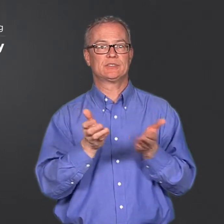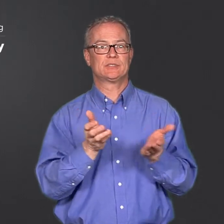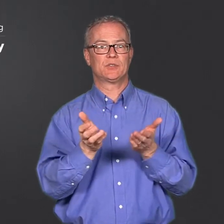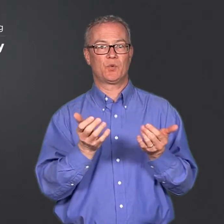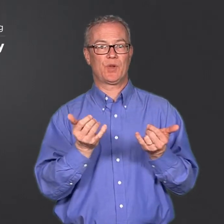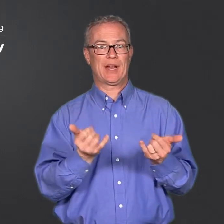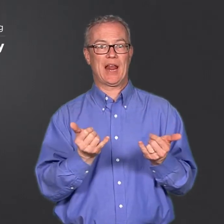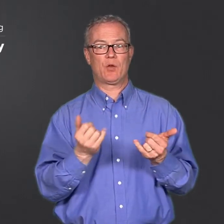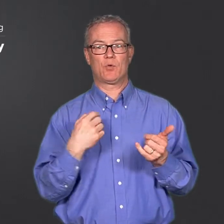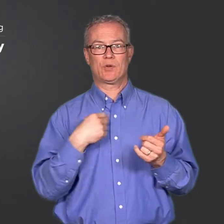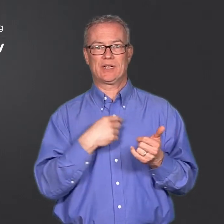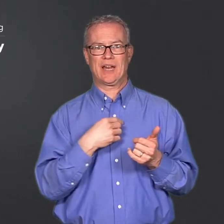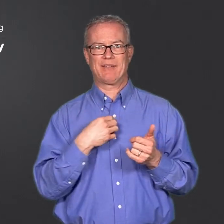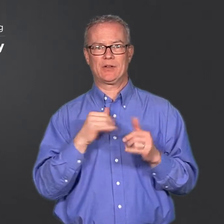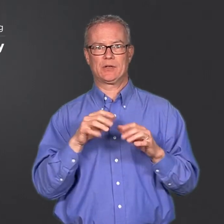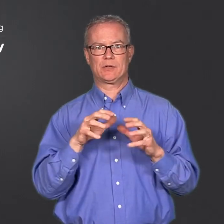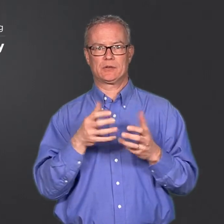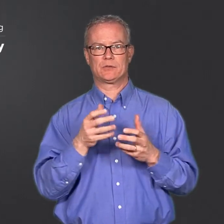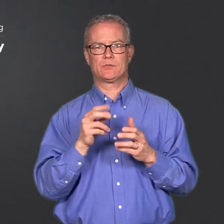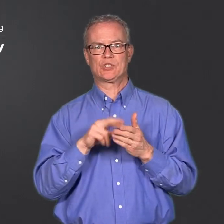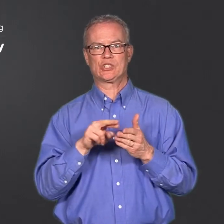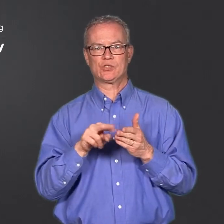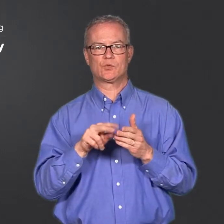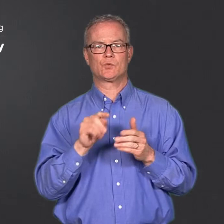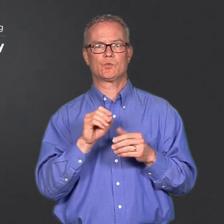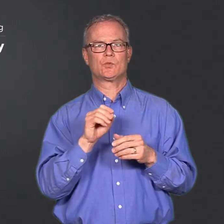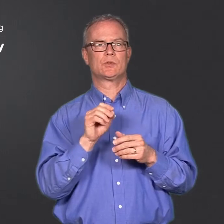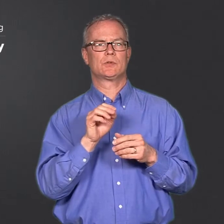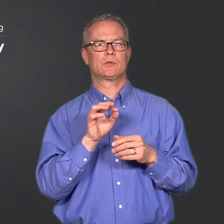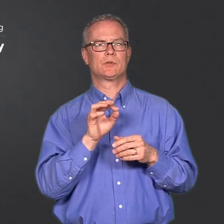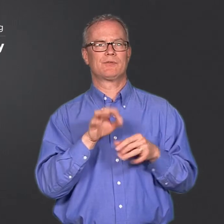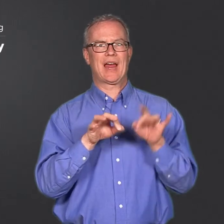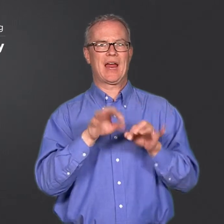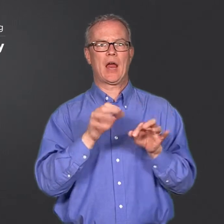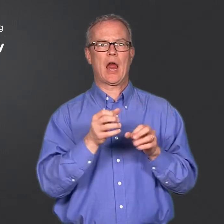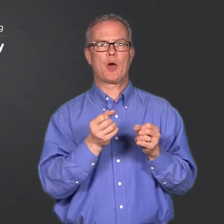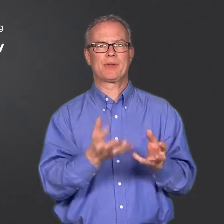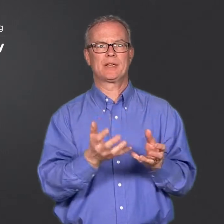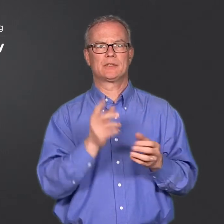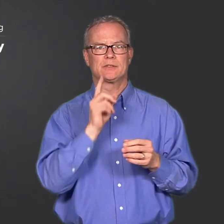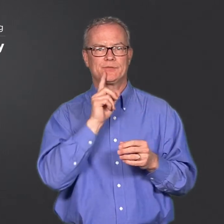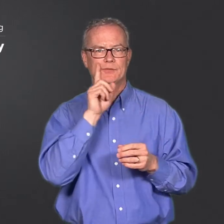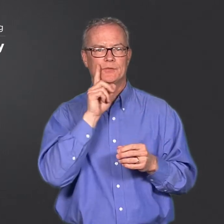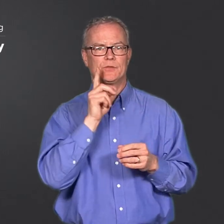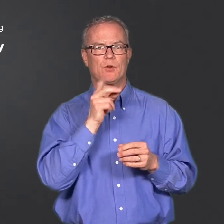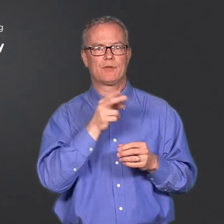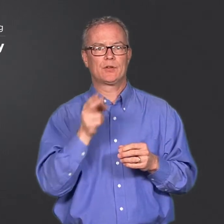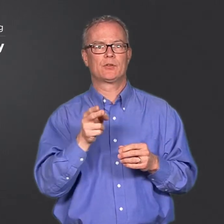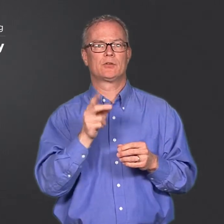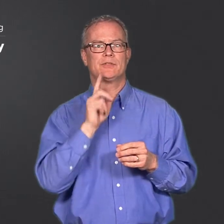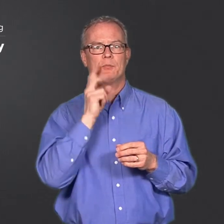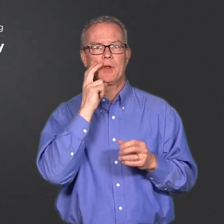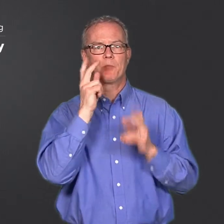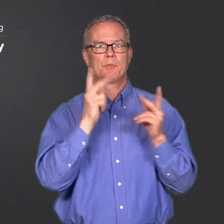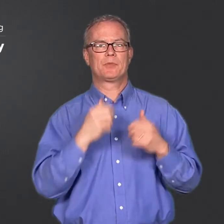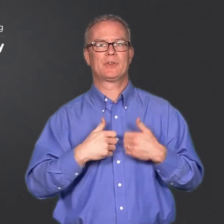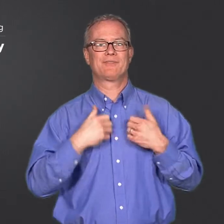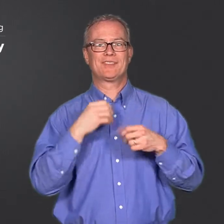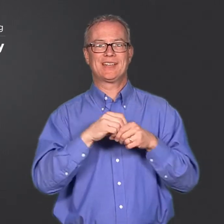aging services. We currently have a group researching and identifying how many deaf, hard of